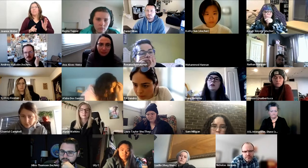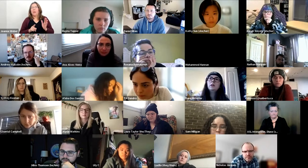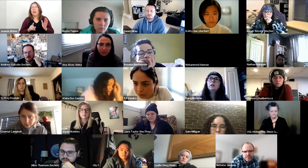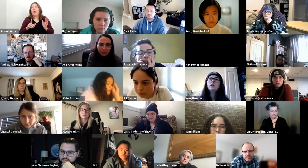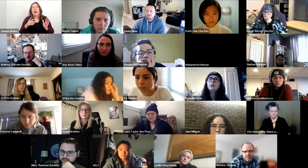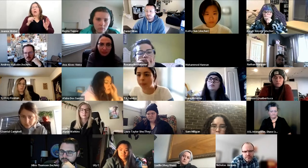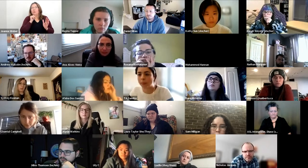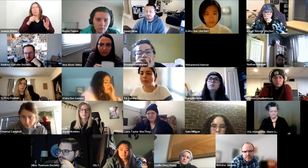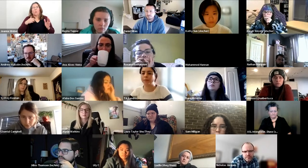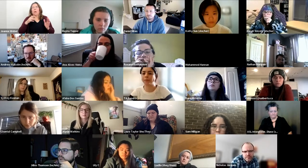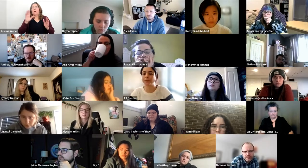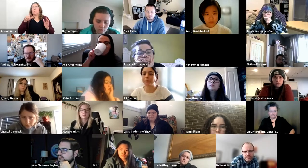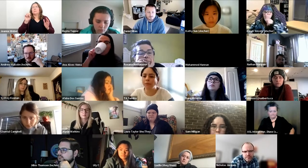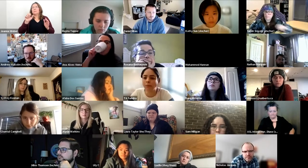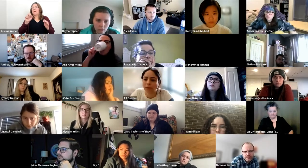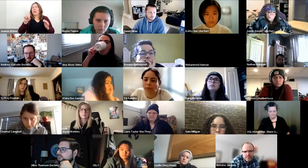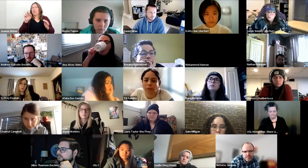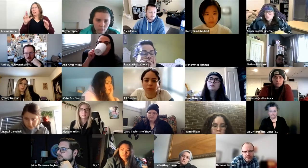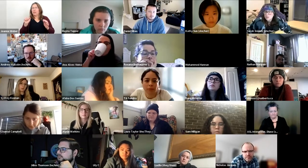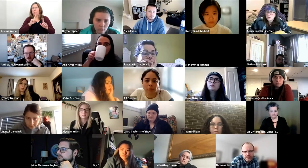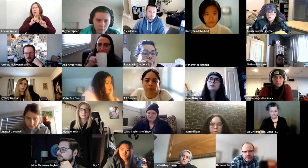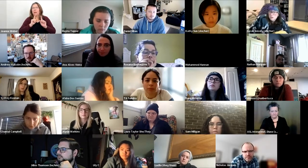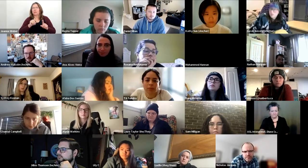That I'm not sure about myself.